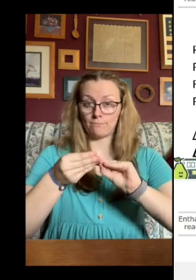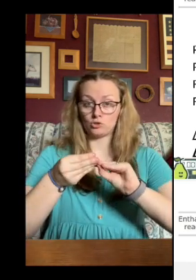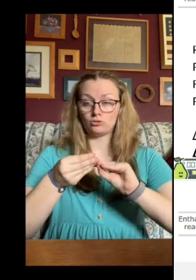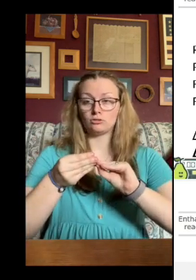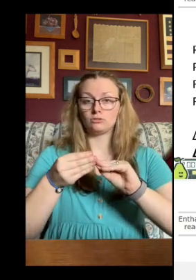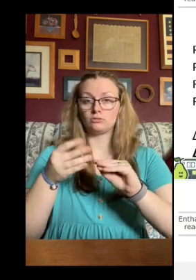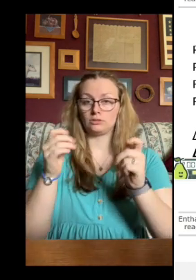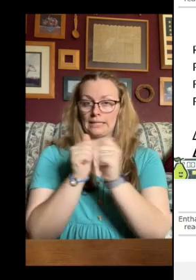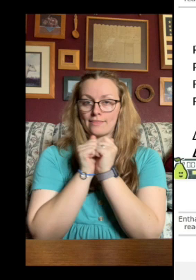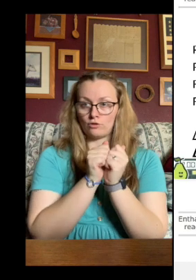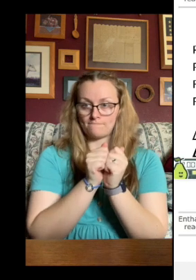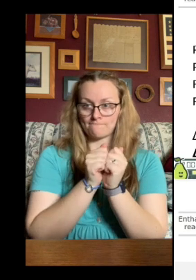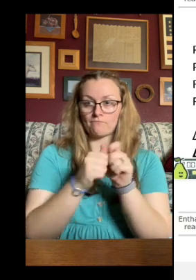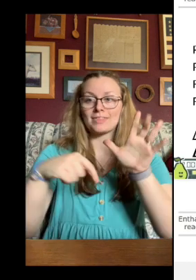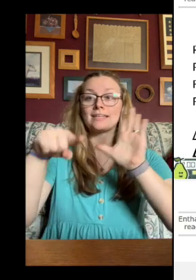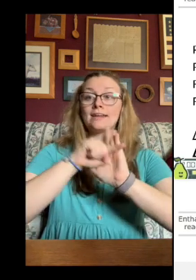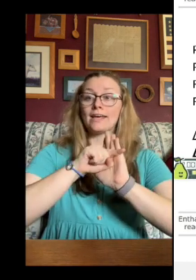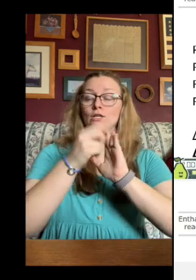negative